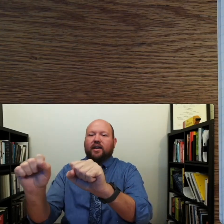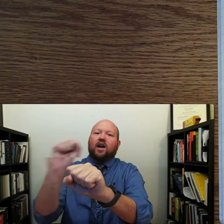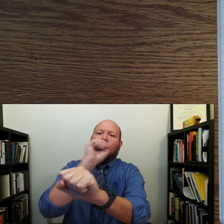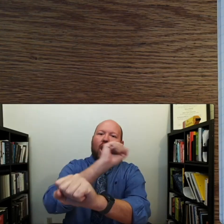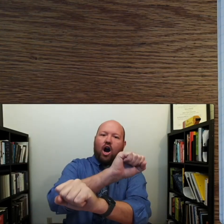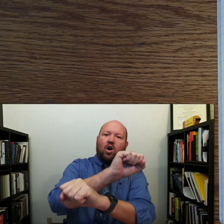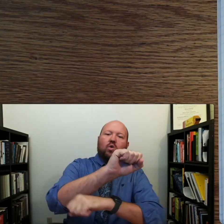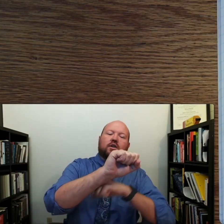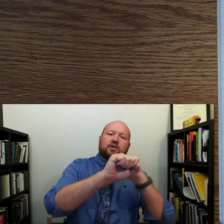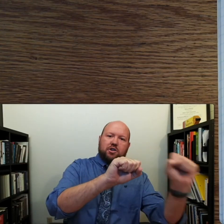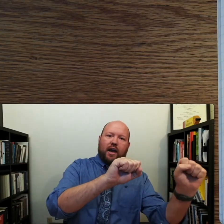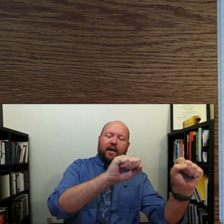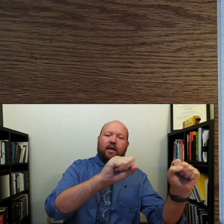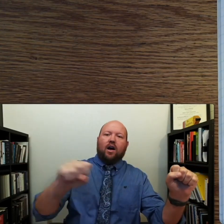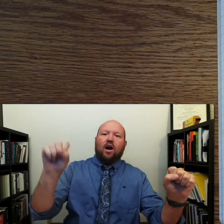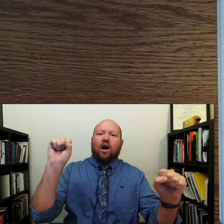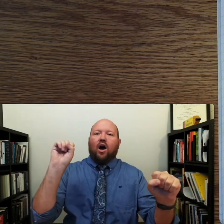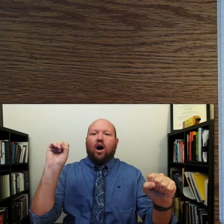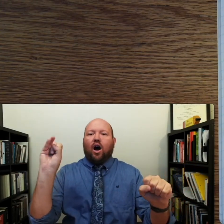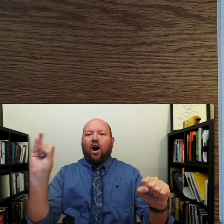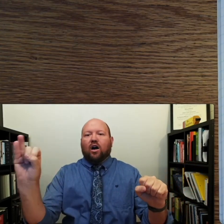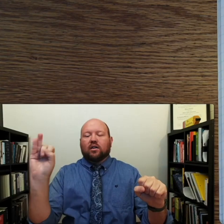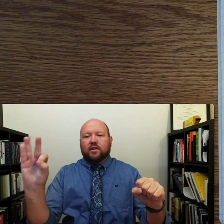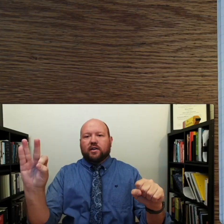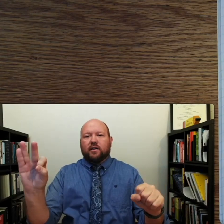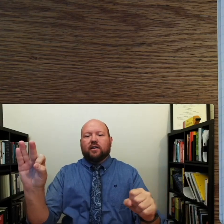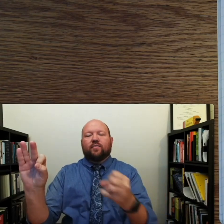Arctic Ocean.